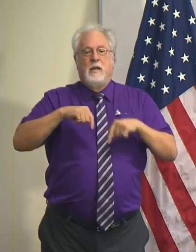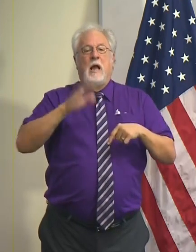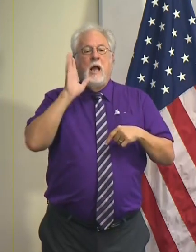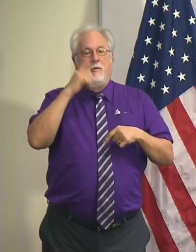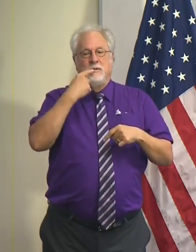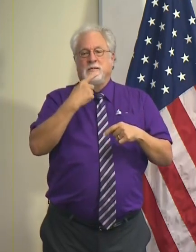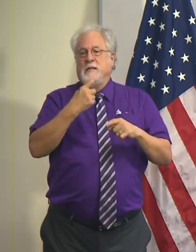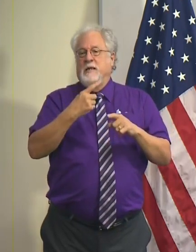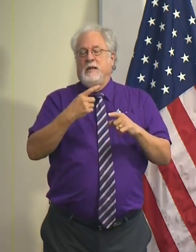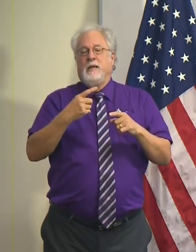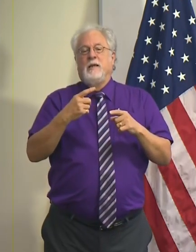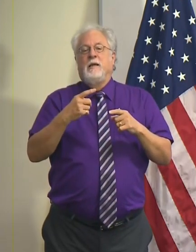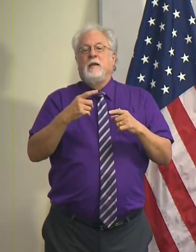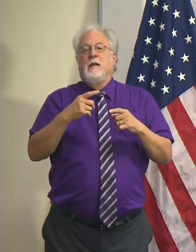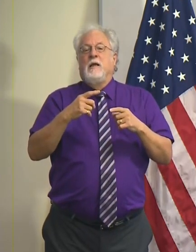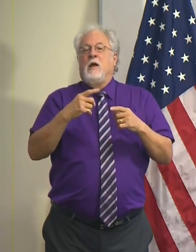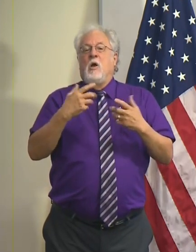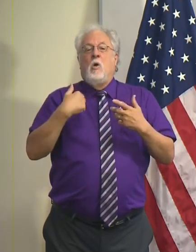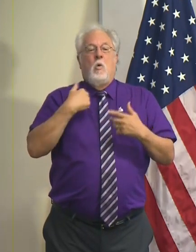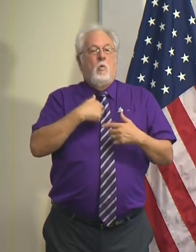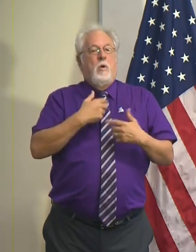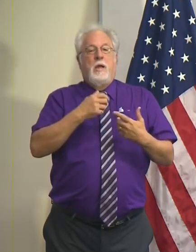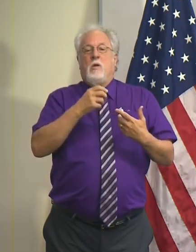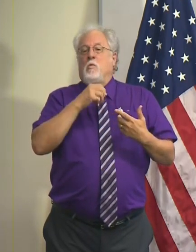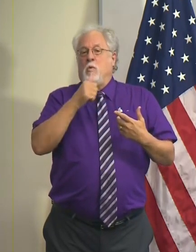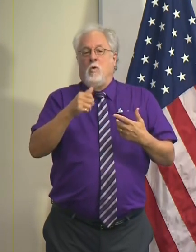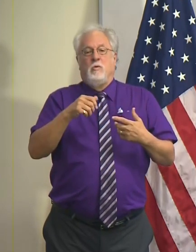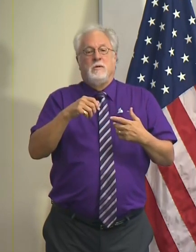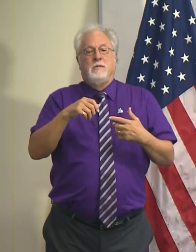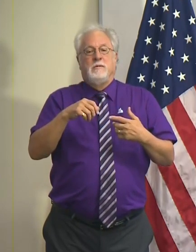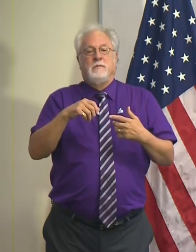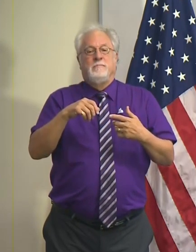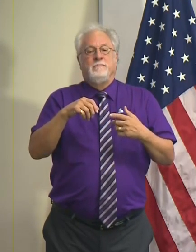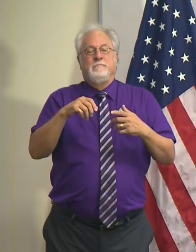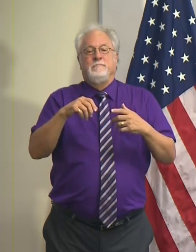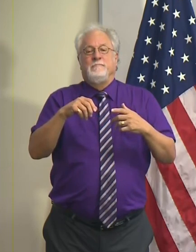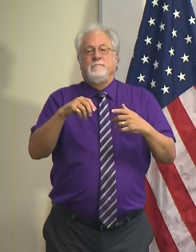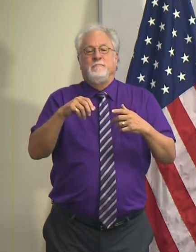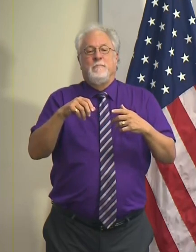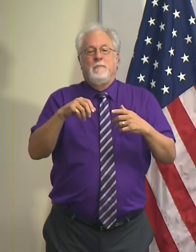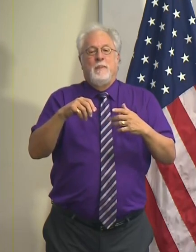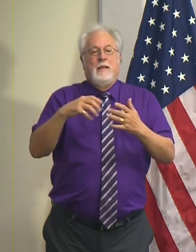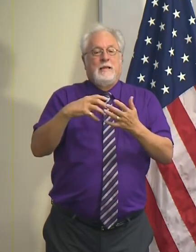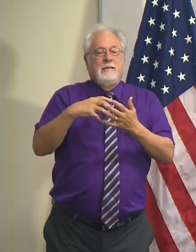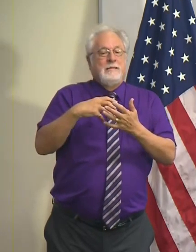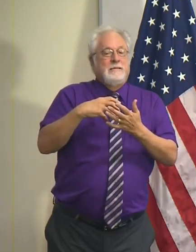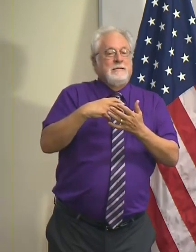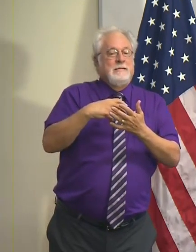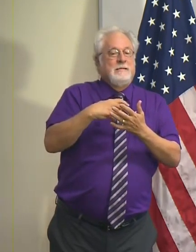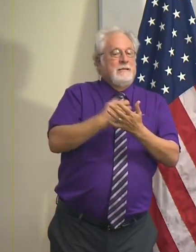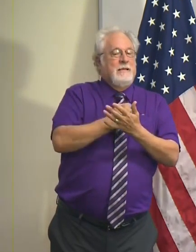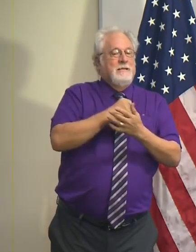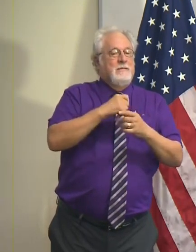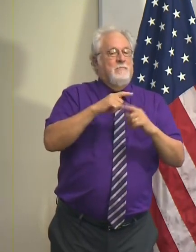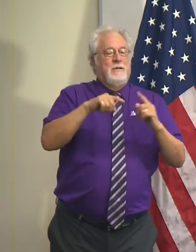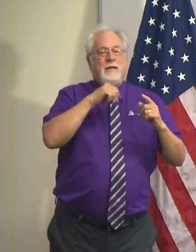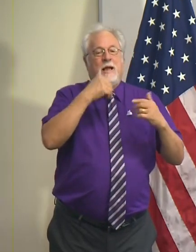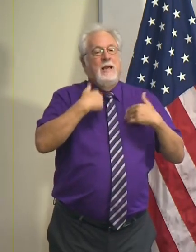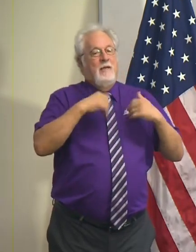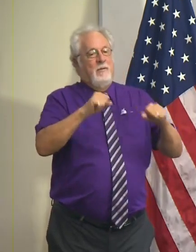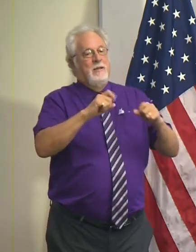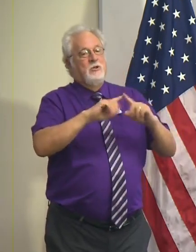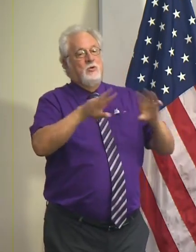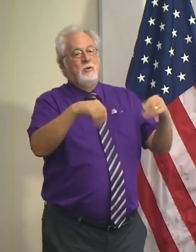I've said from the very beginning, we are not going to take a chance and not have the capacity in our hospitals to